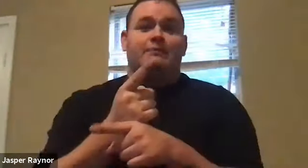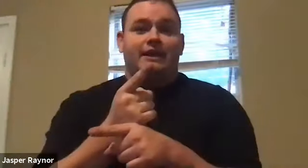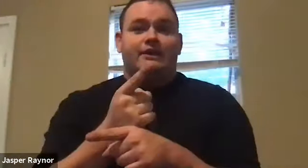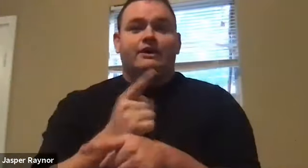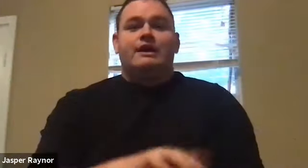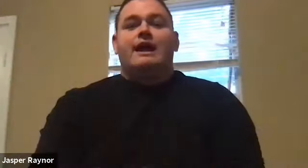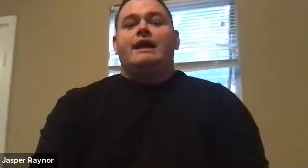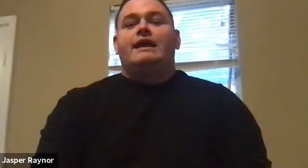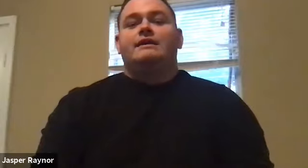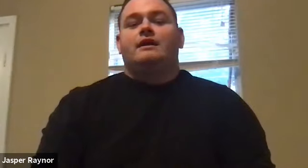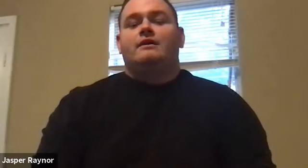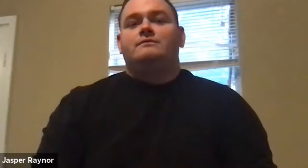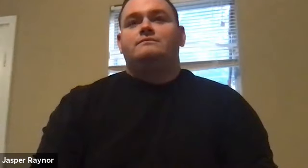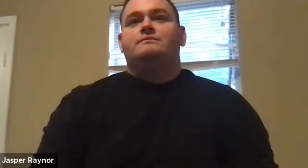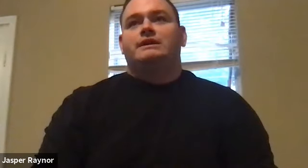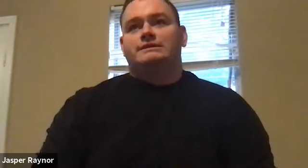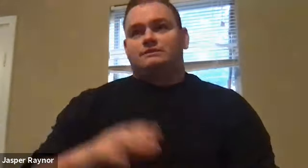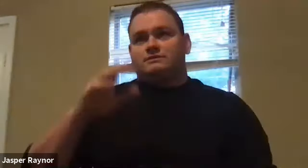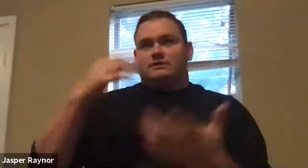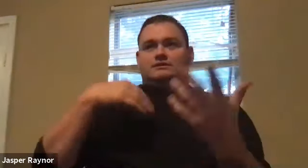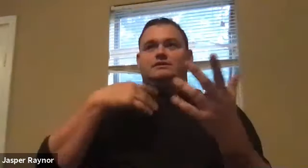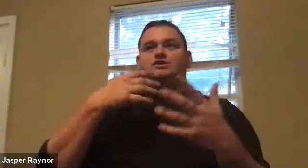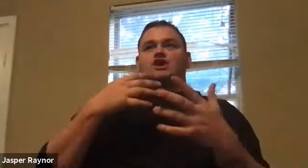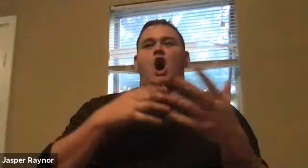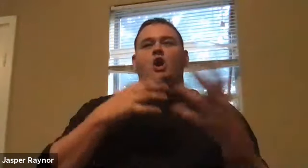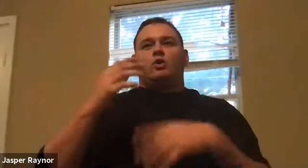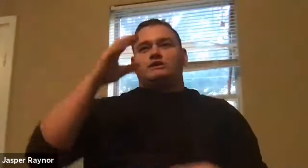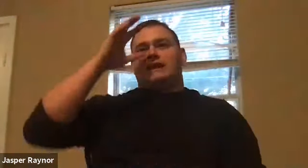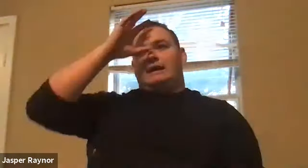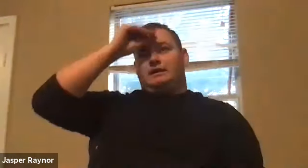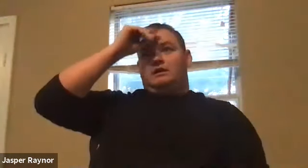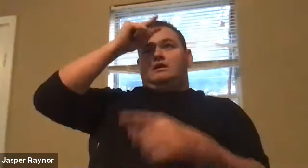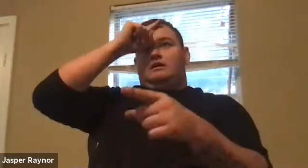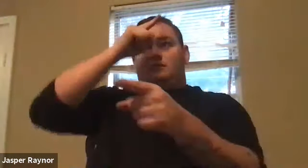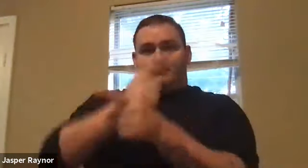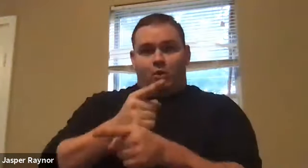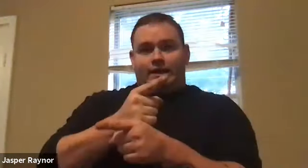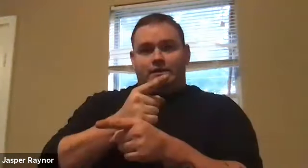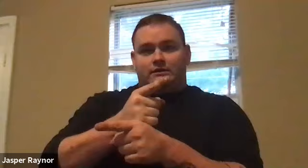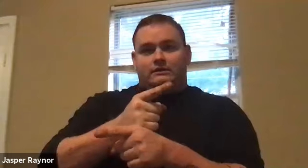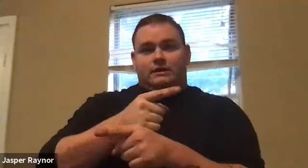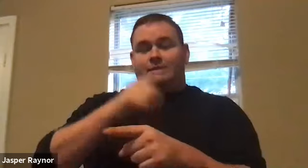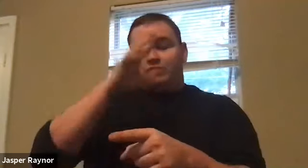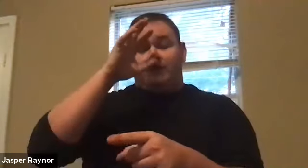there, and because it's just awkward to sign boy. I mean brother,